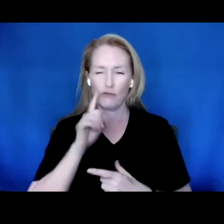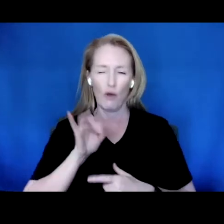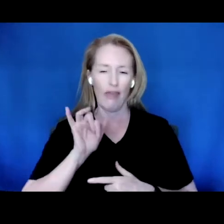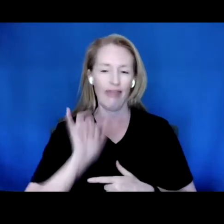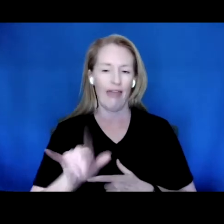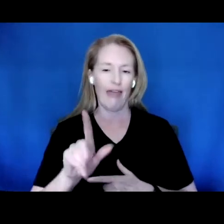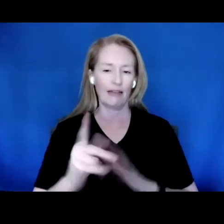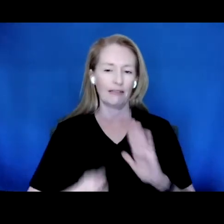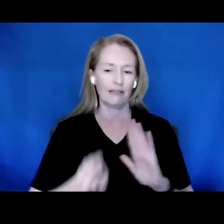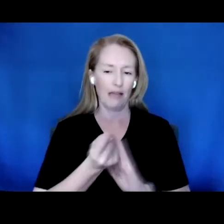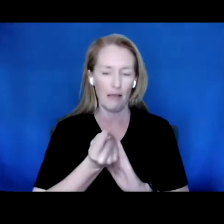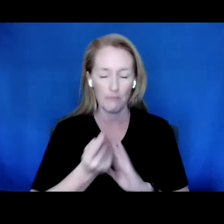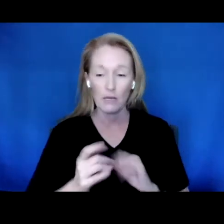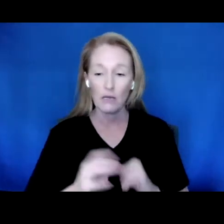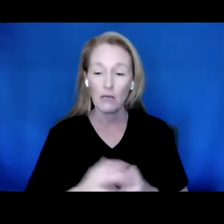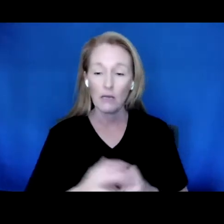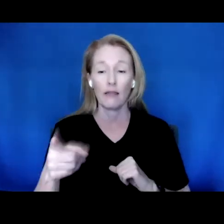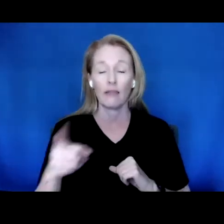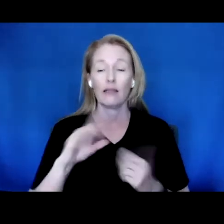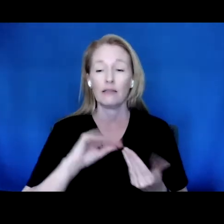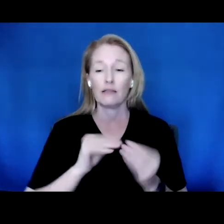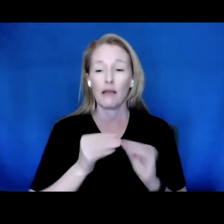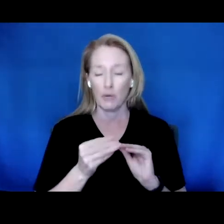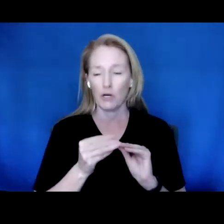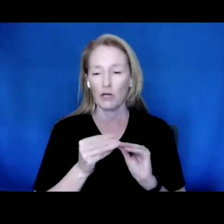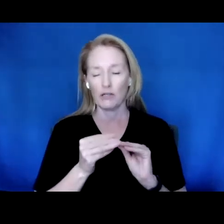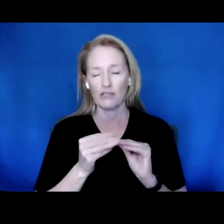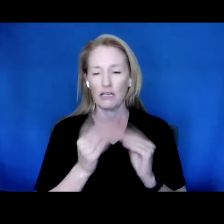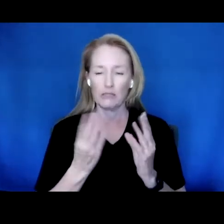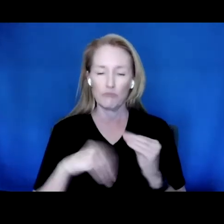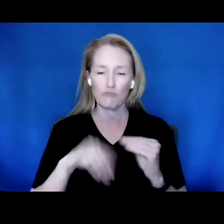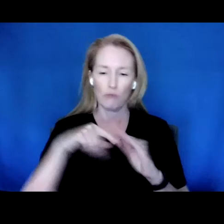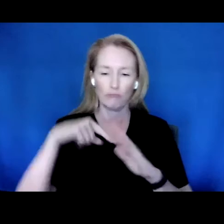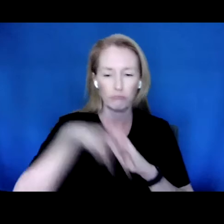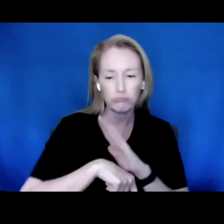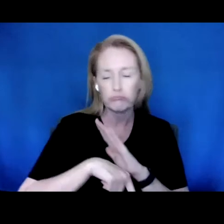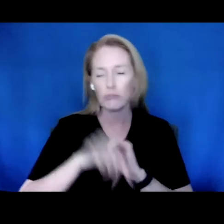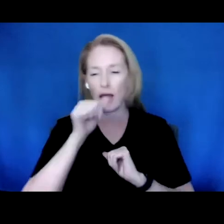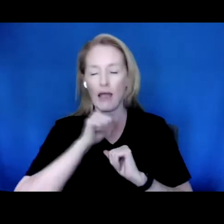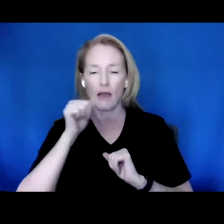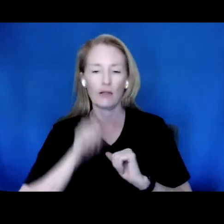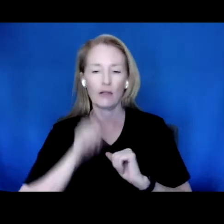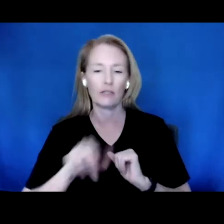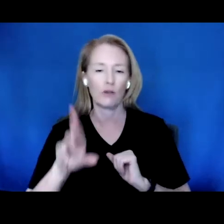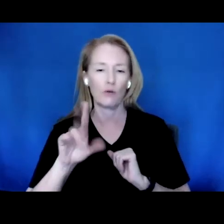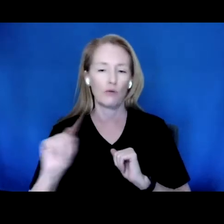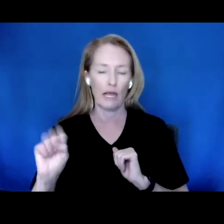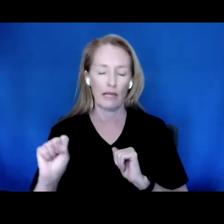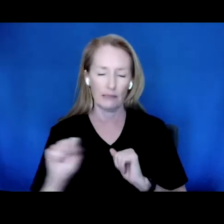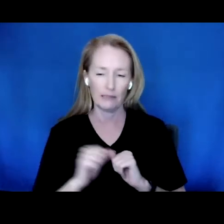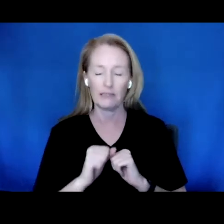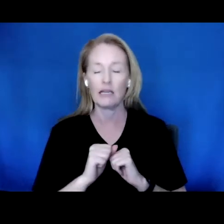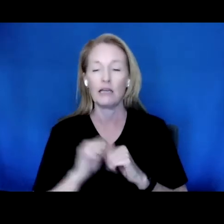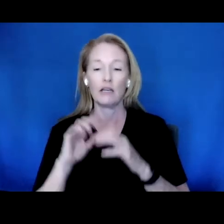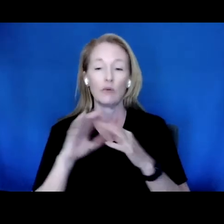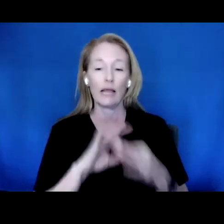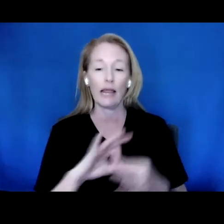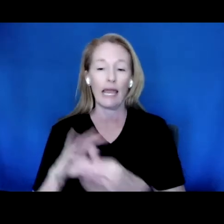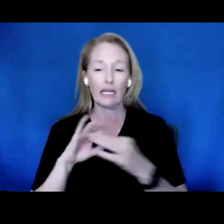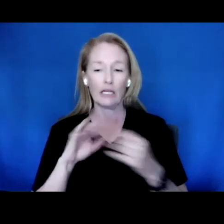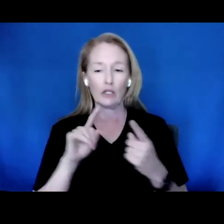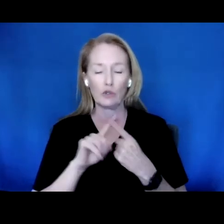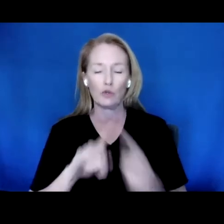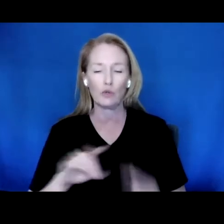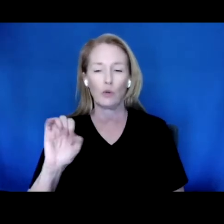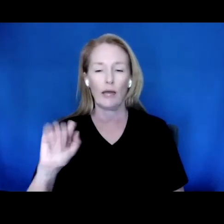So this figure is a deeper dive on the Arizona rates by race and ethnicity, where the overall state average